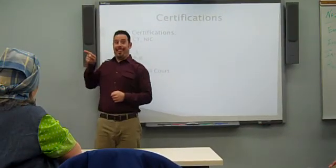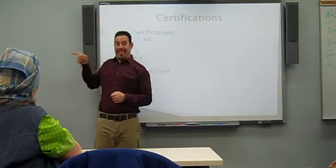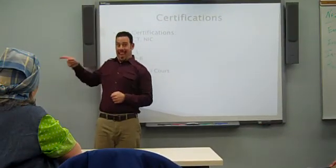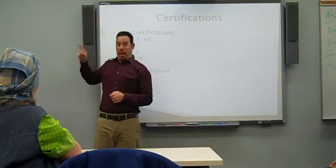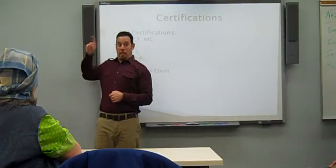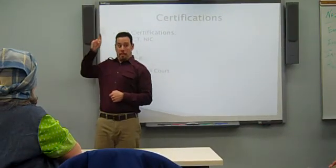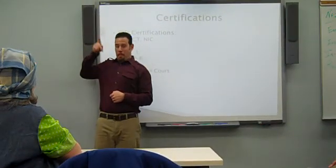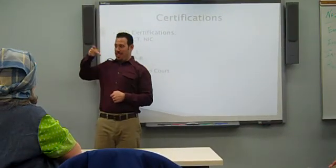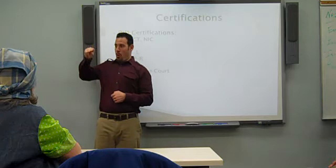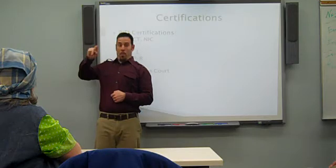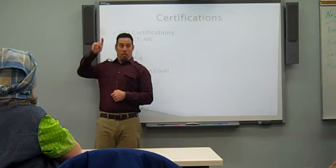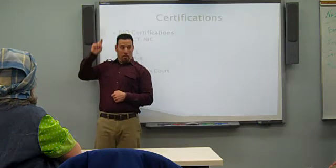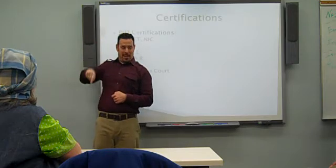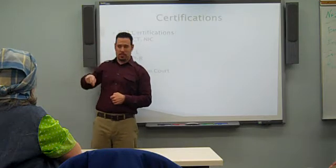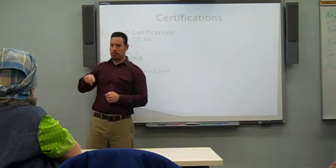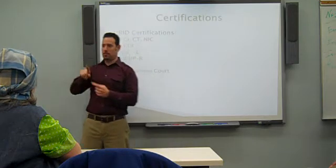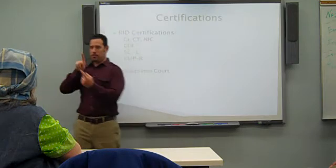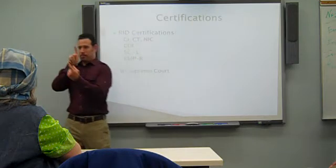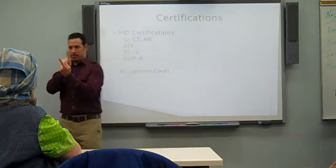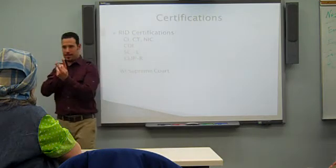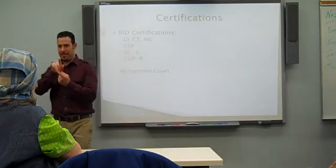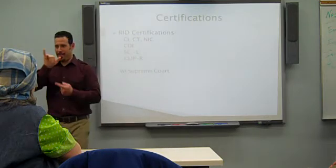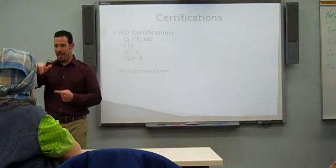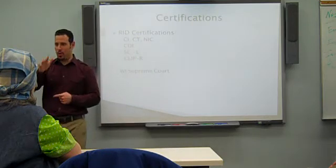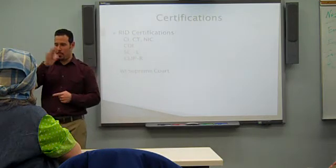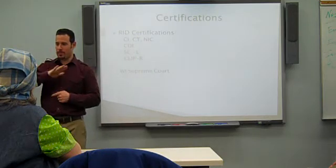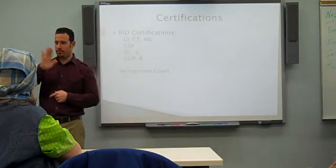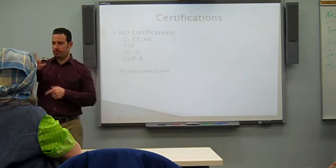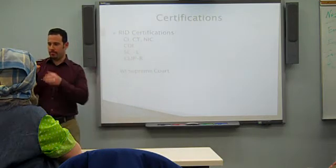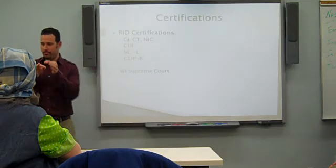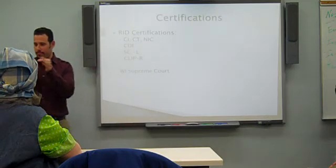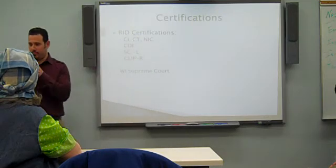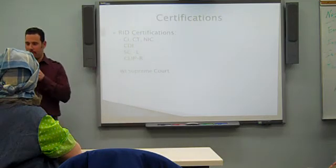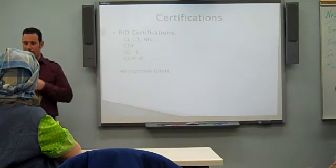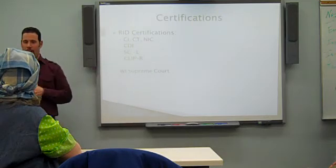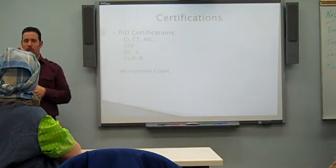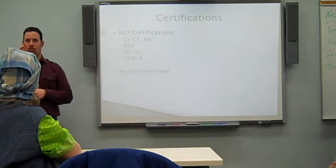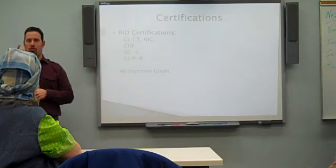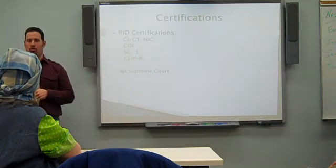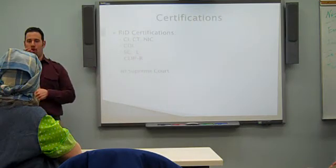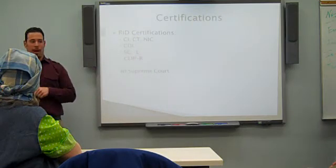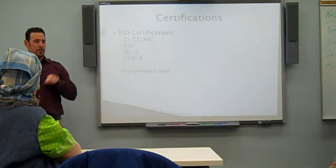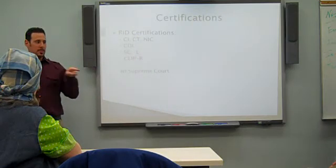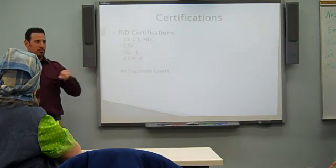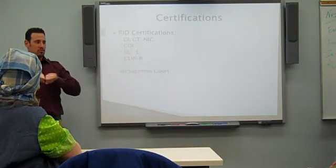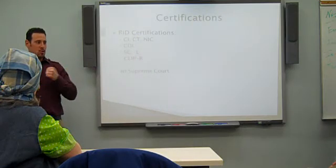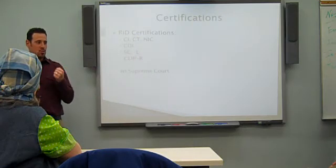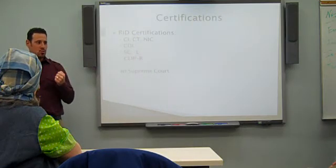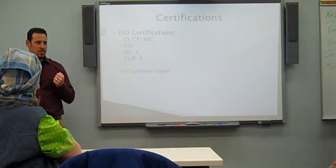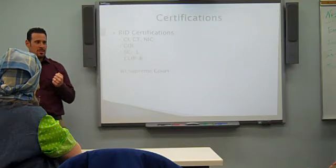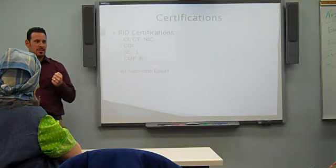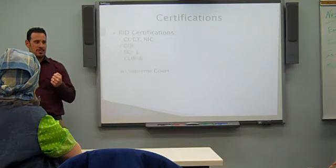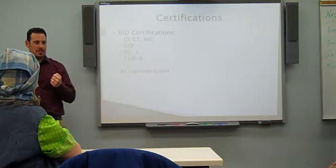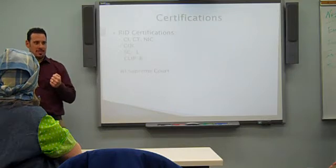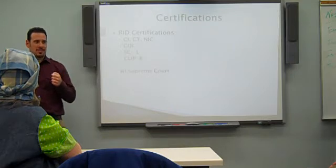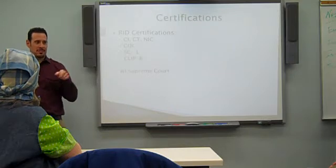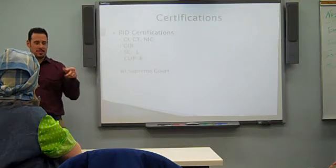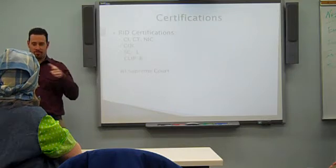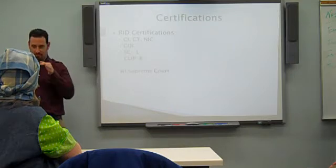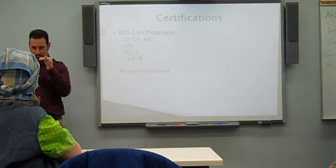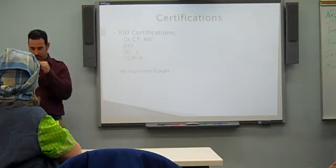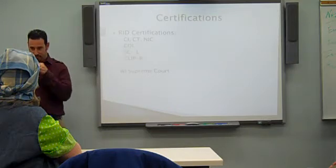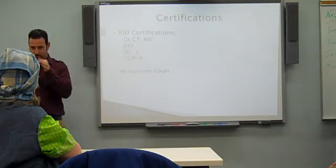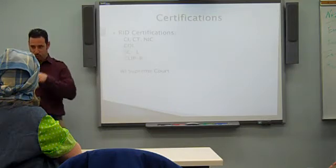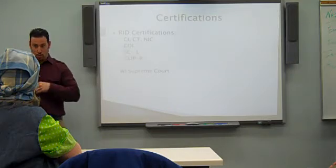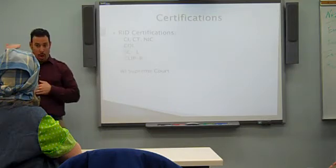If you want to date someone, you have to talk to the PO first. The PO then has to go and meet the person